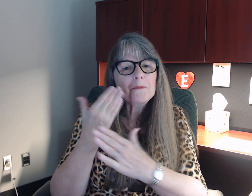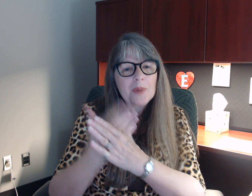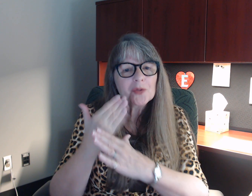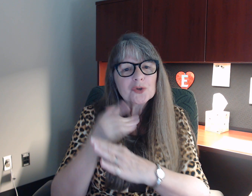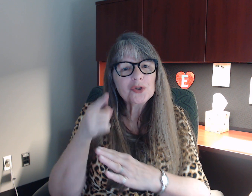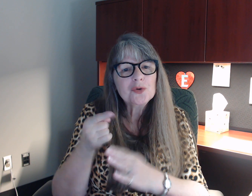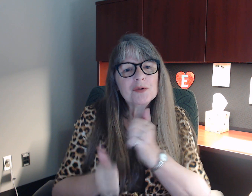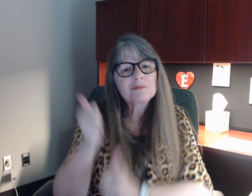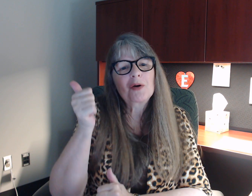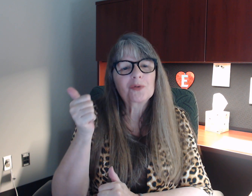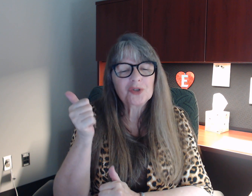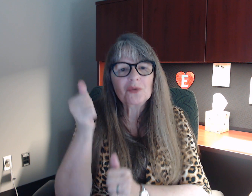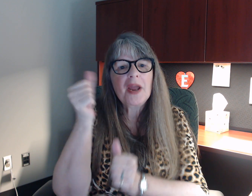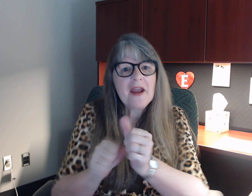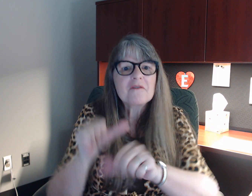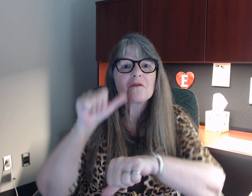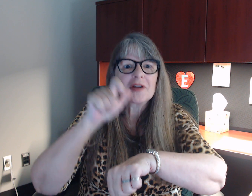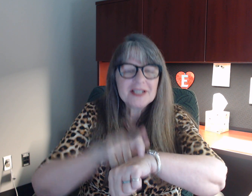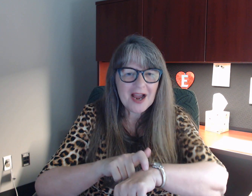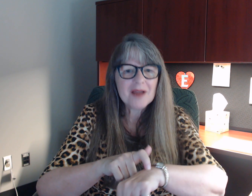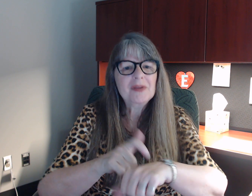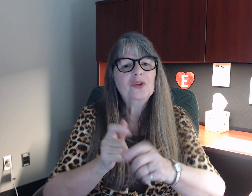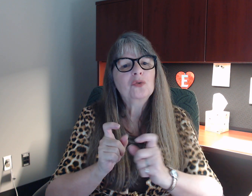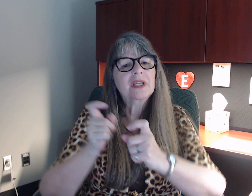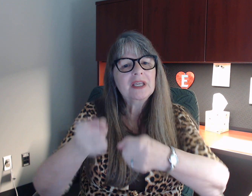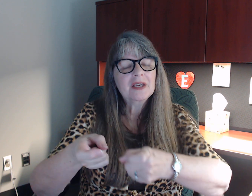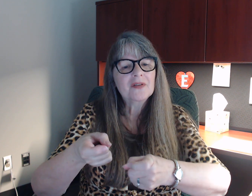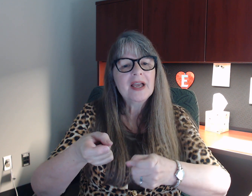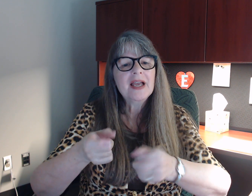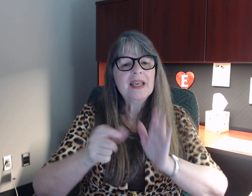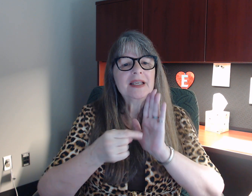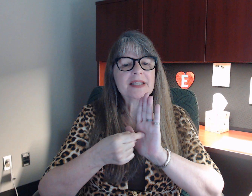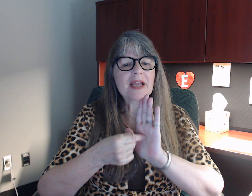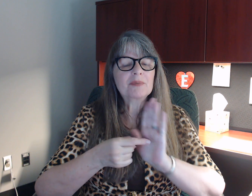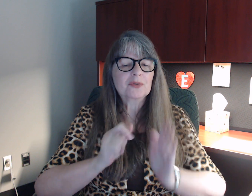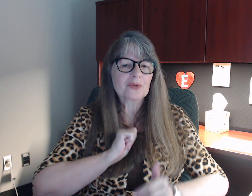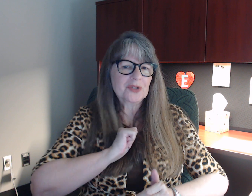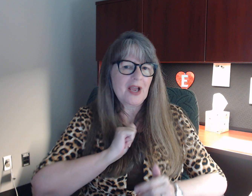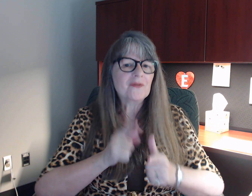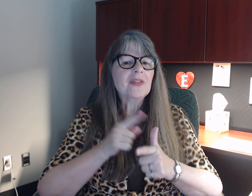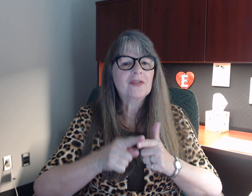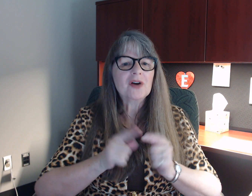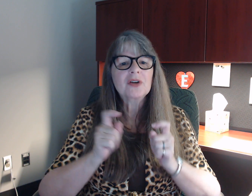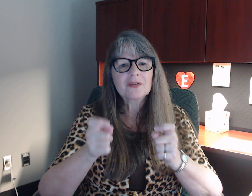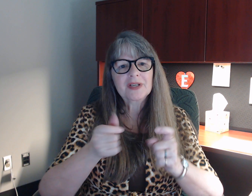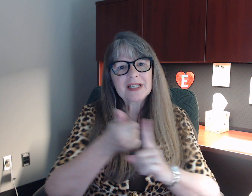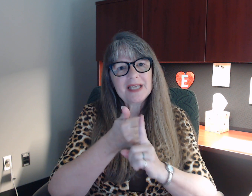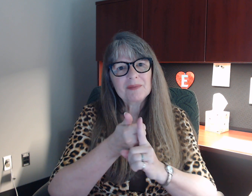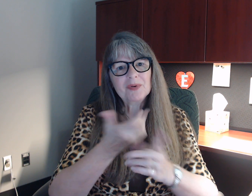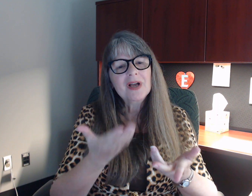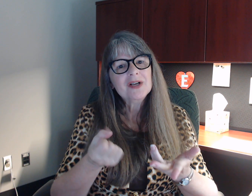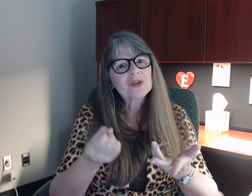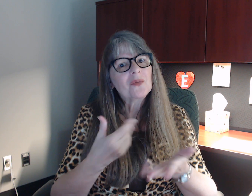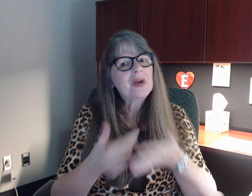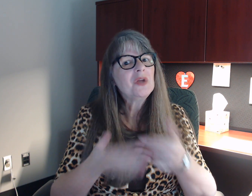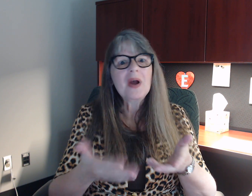bothers you the most, every time, and then you can give an example yourself, and then they'll give an example. So anyway, I'm